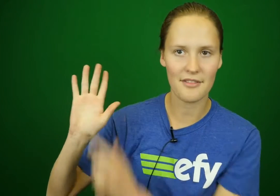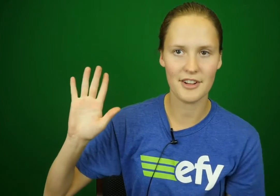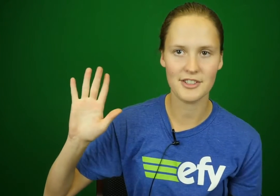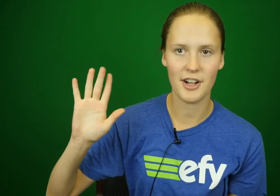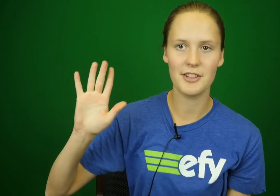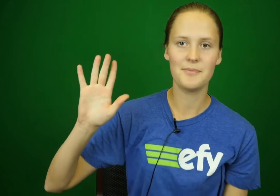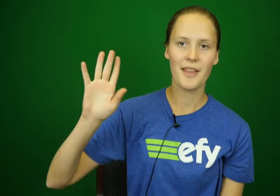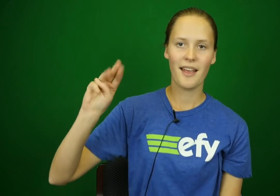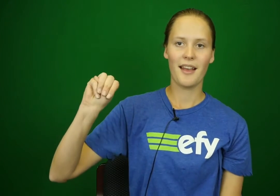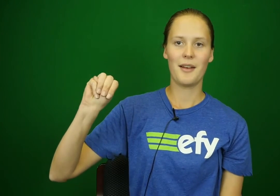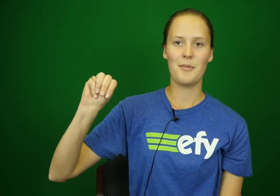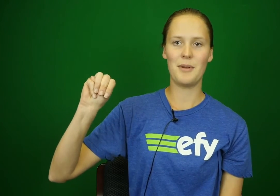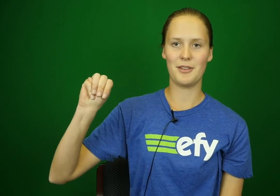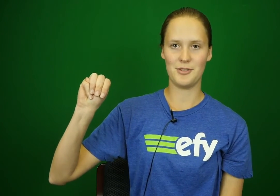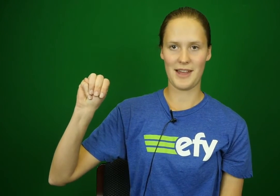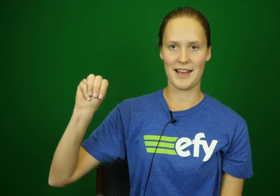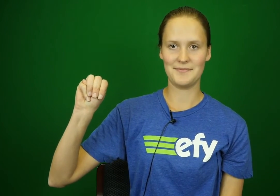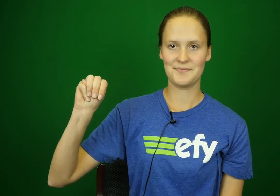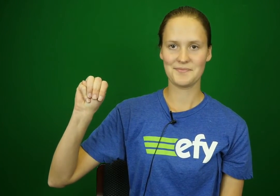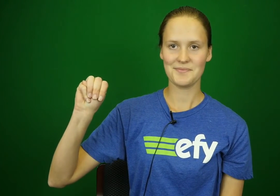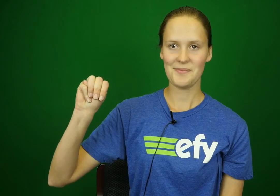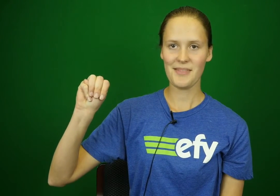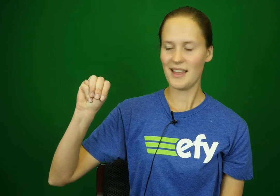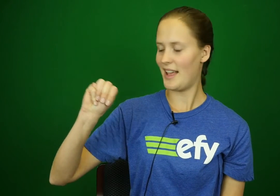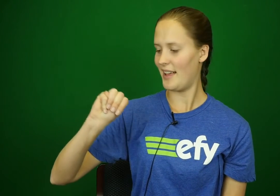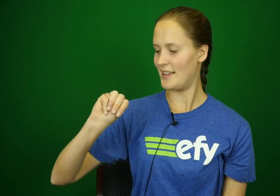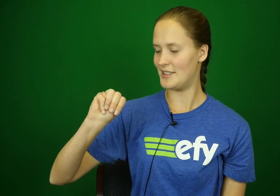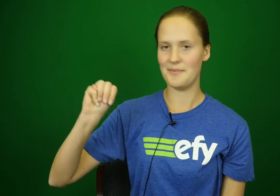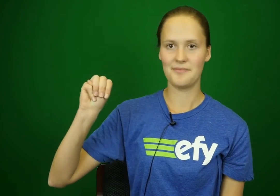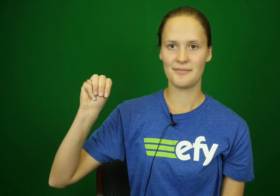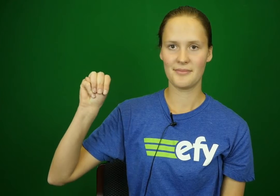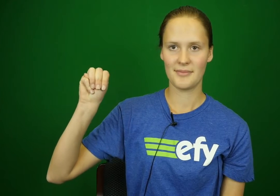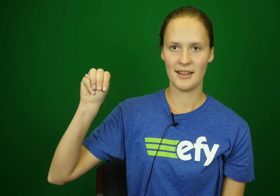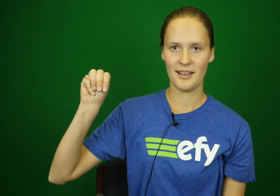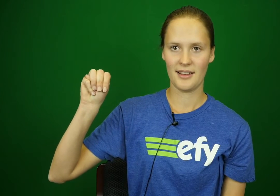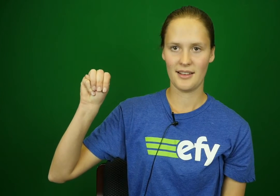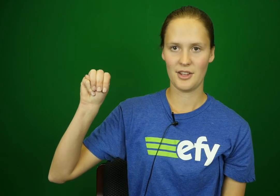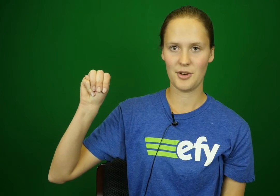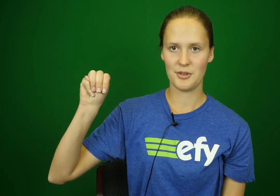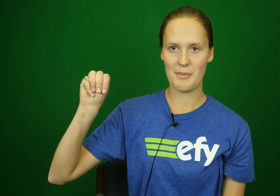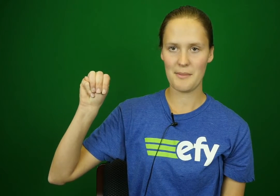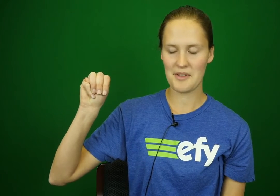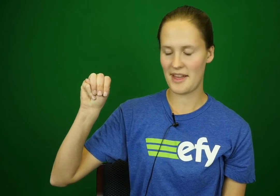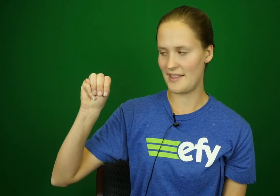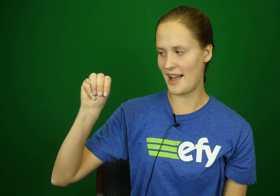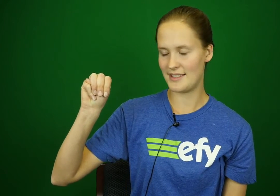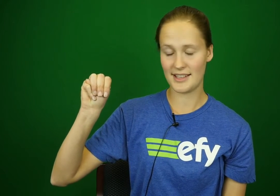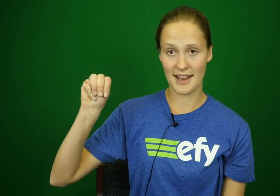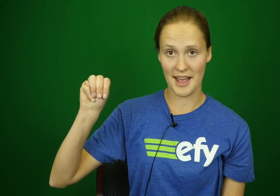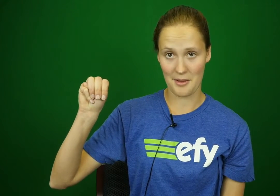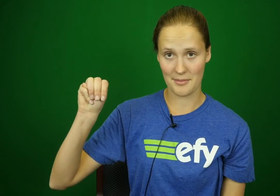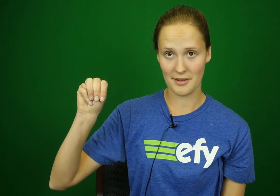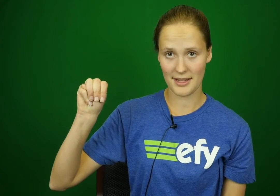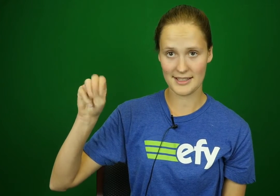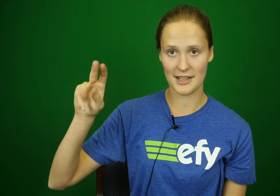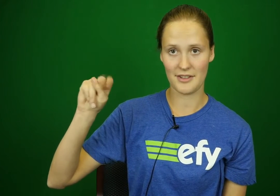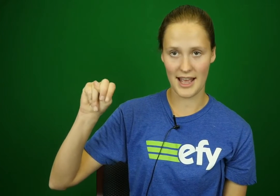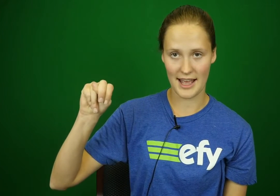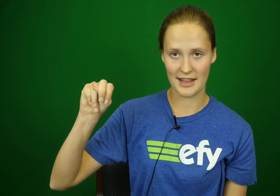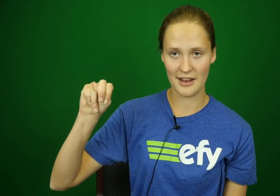finger's called, but you do that. And you can remember that that's an M instead of an N